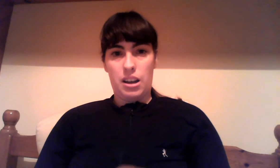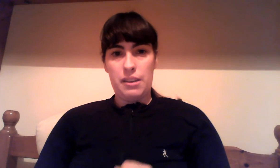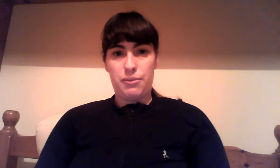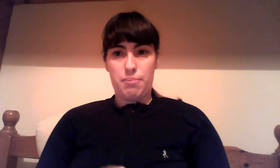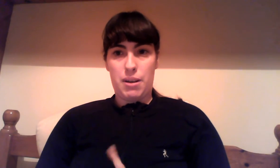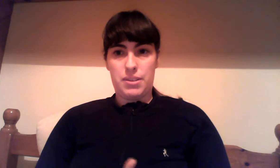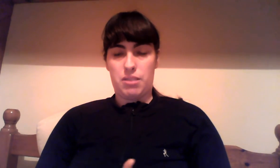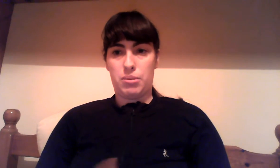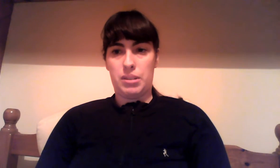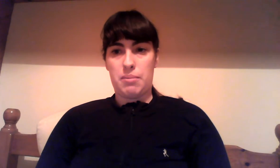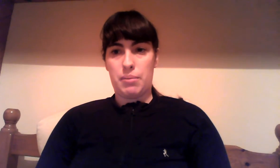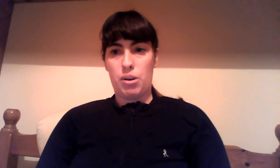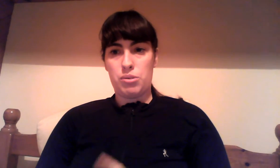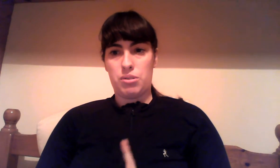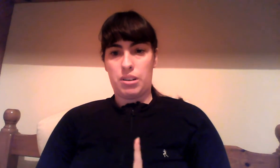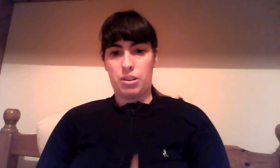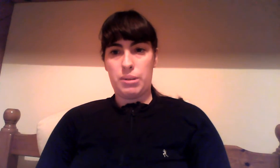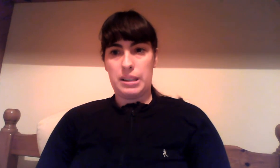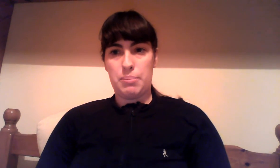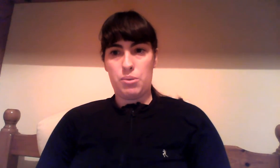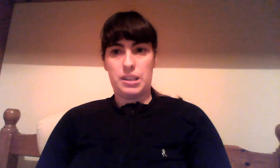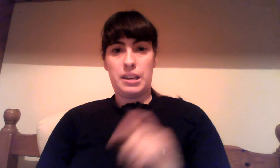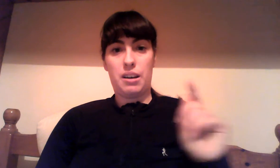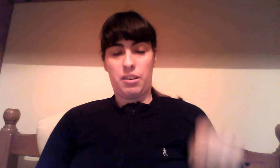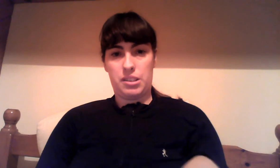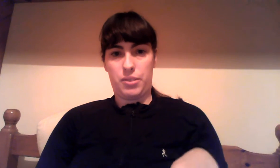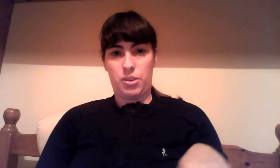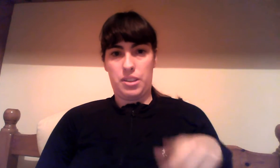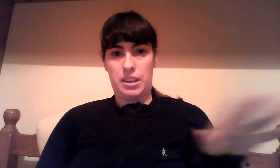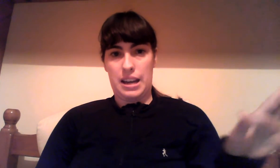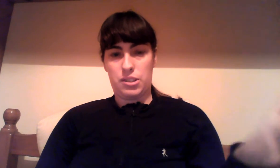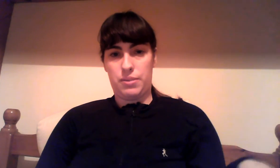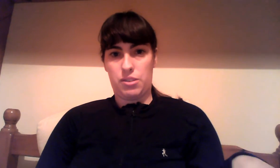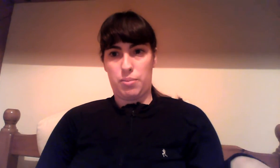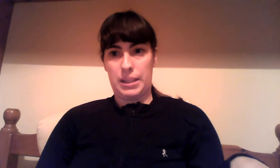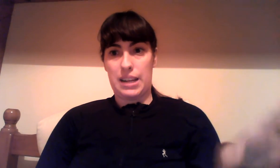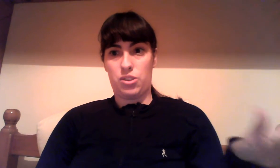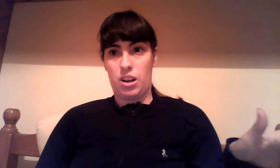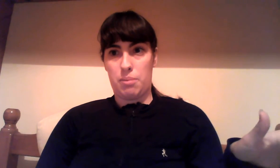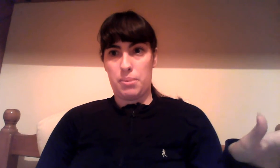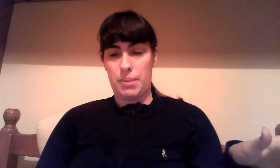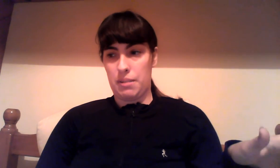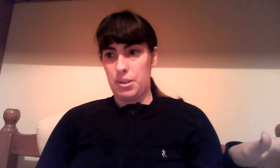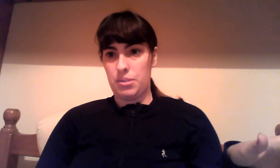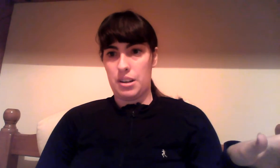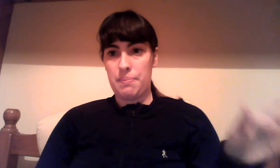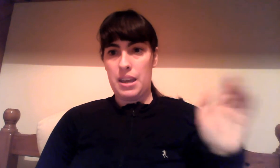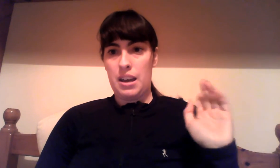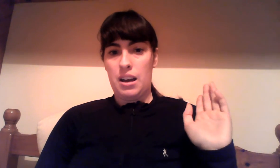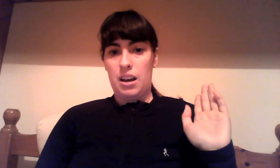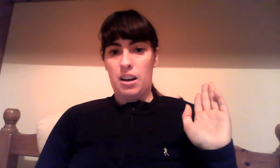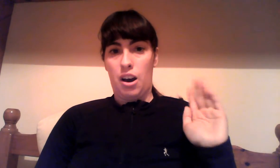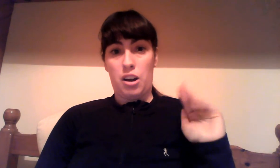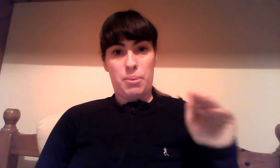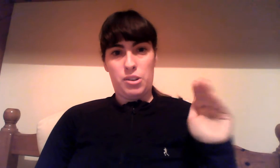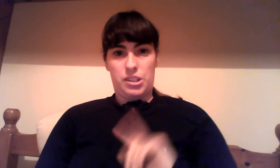If my video will allow me, what I'll do, I'm going to quickly pause it because I've got the actual videos from my lecturer up on my computer. I apologise if